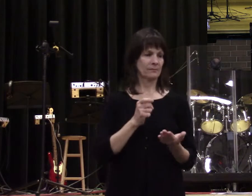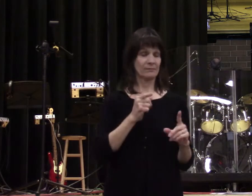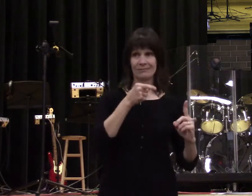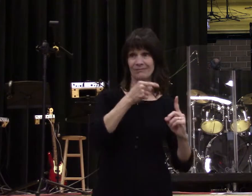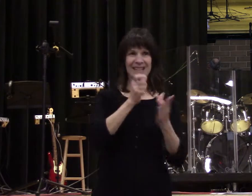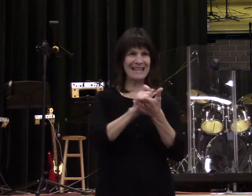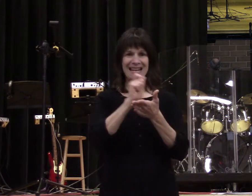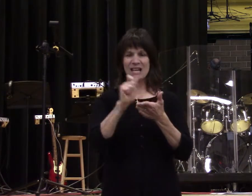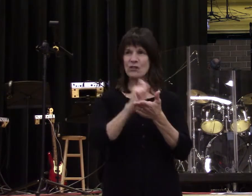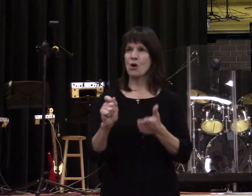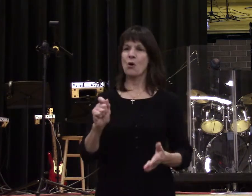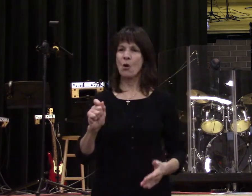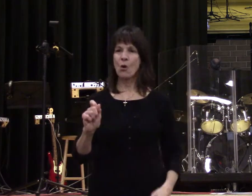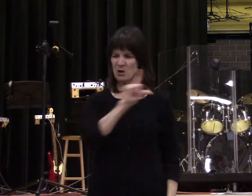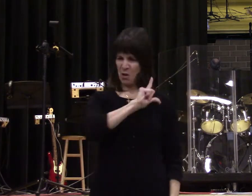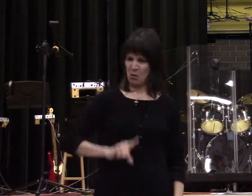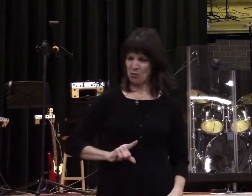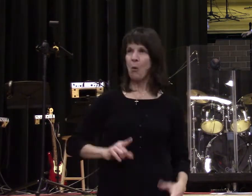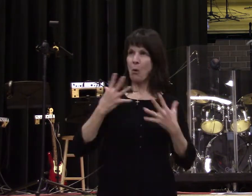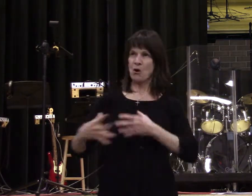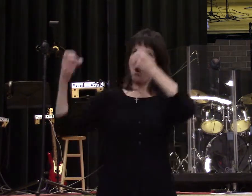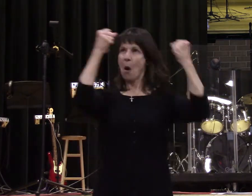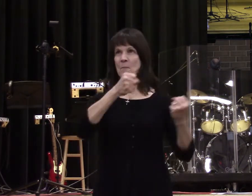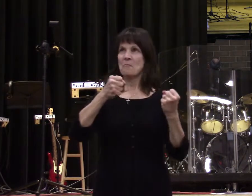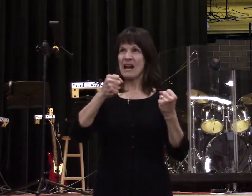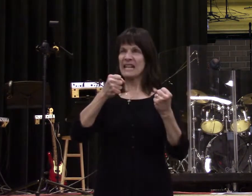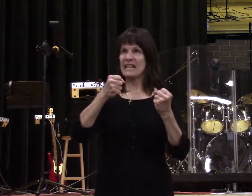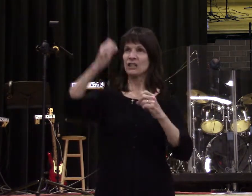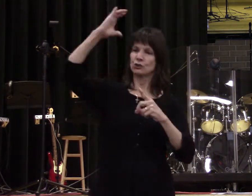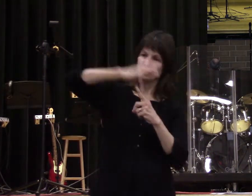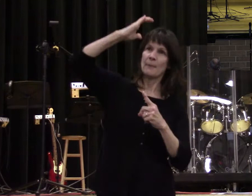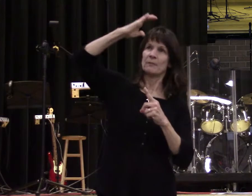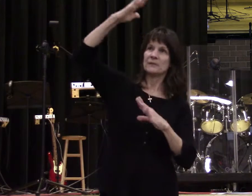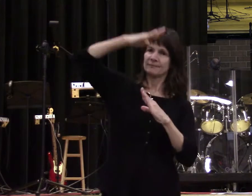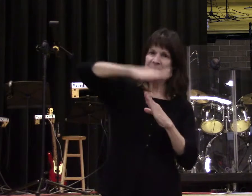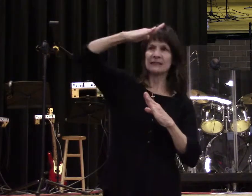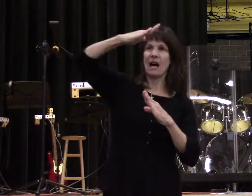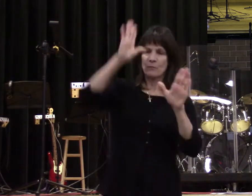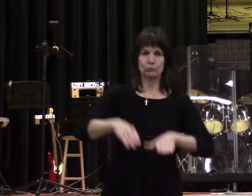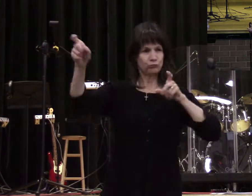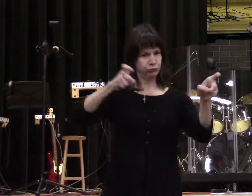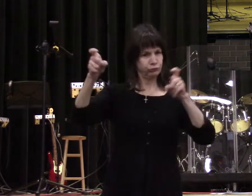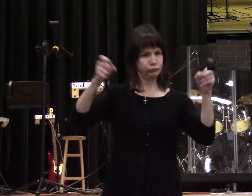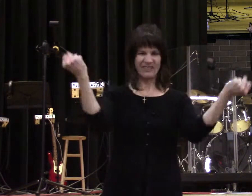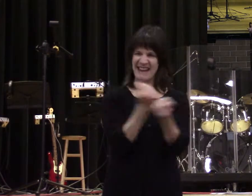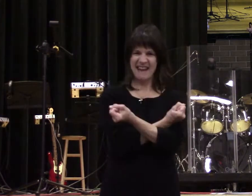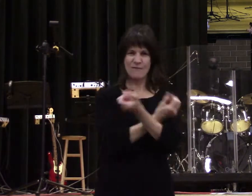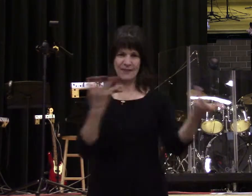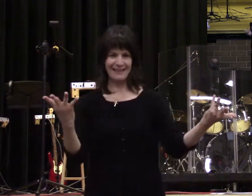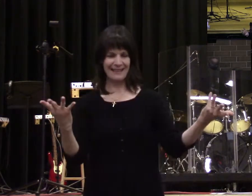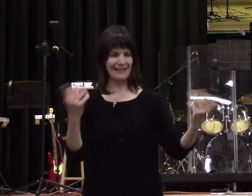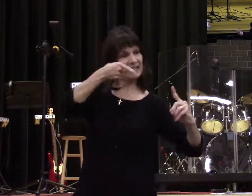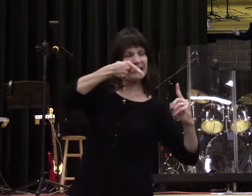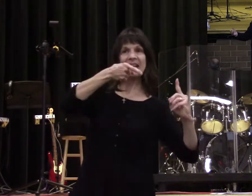Jehovah Zaviot. He is the Lord of the armies of heaven. That, you know how that revelation came? It came because he worshiped God. And